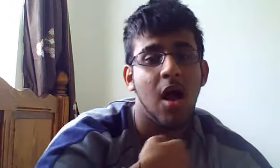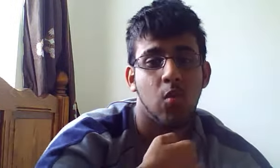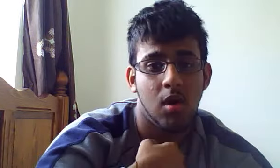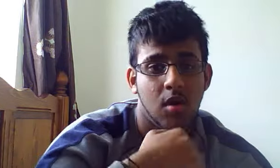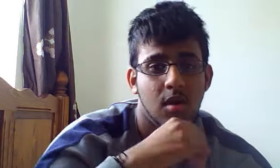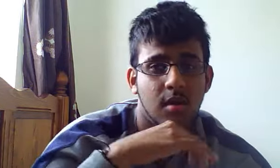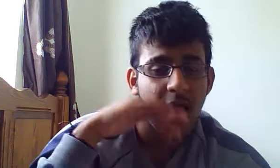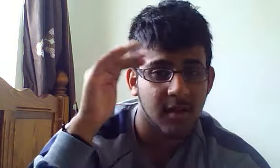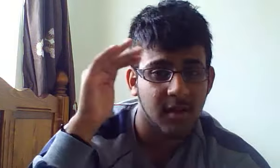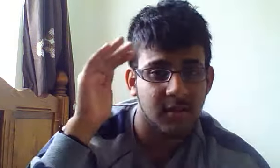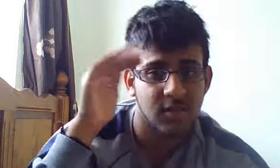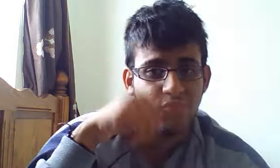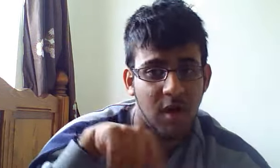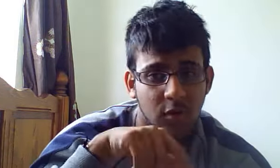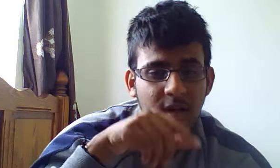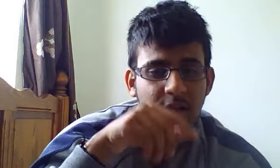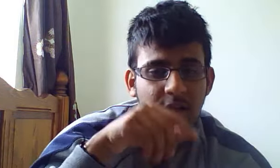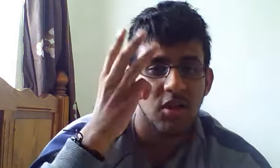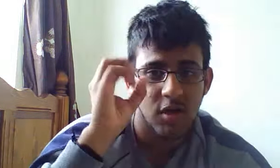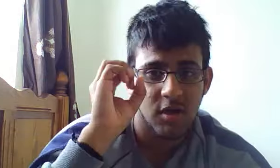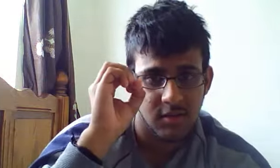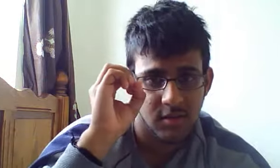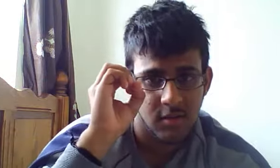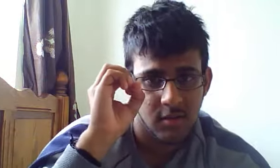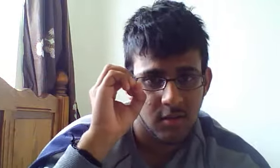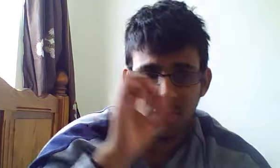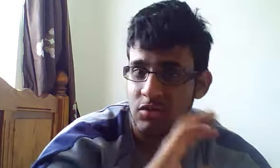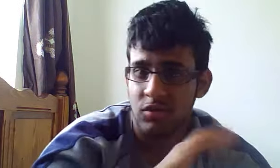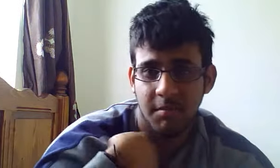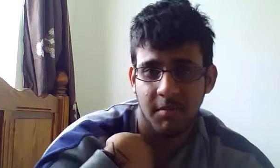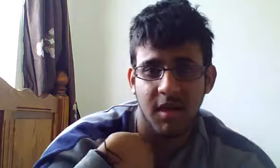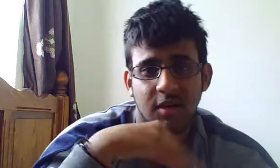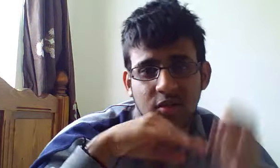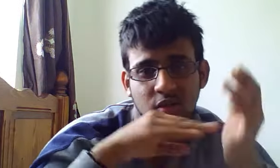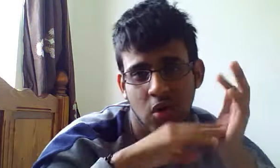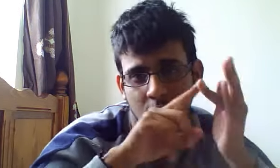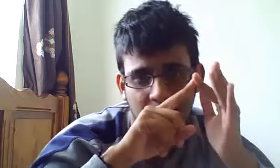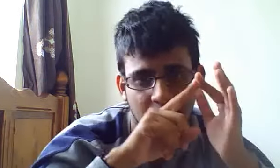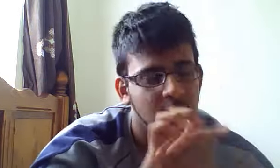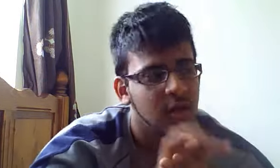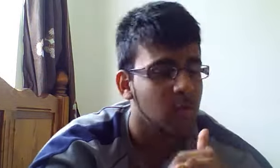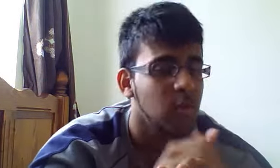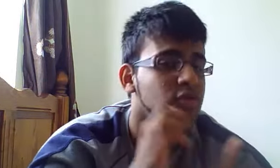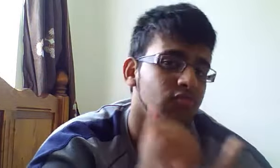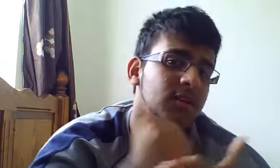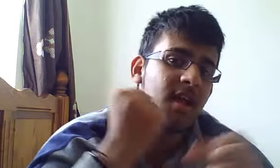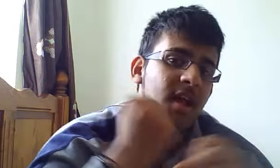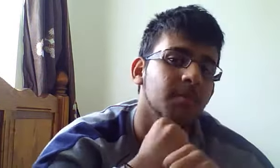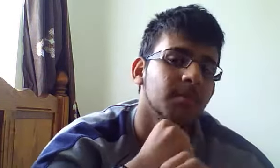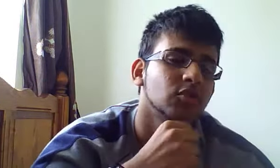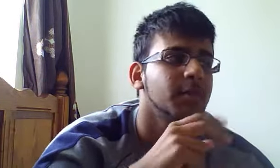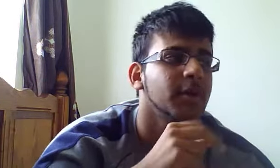Our highest amount is 30. Just me and Zoe. It was a weird game, to be